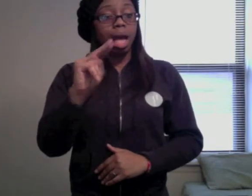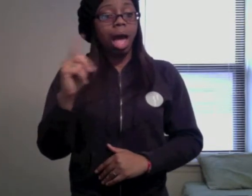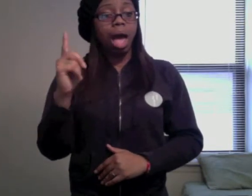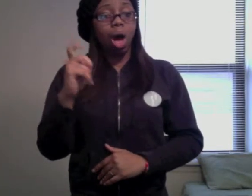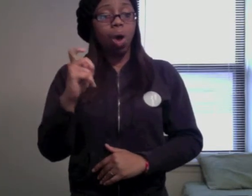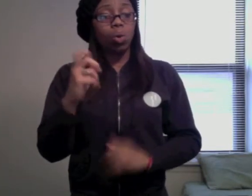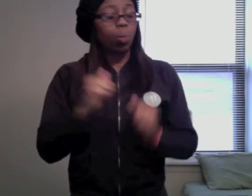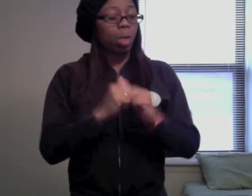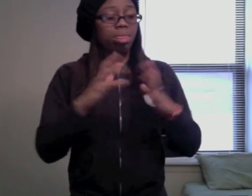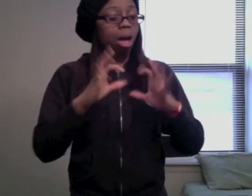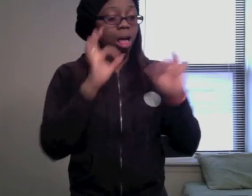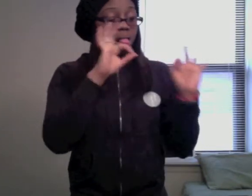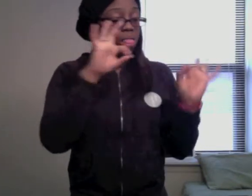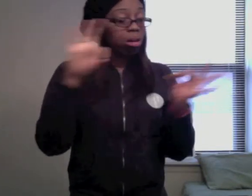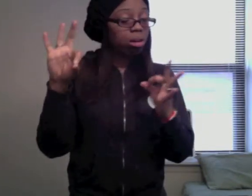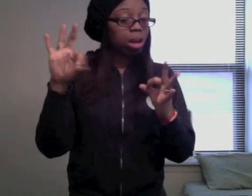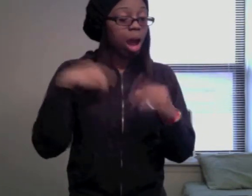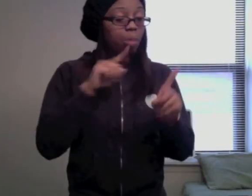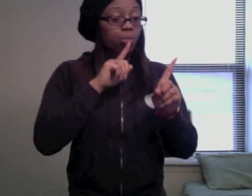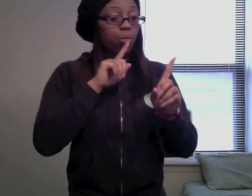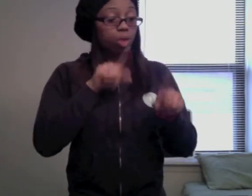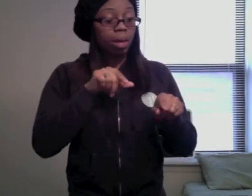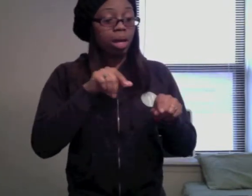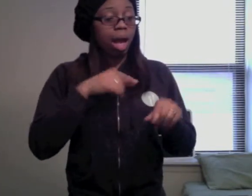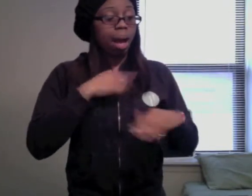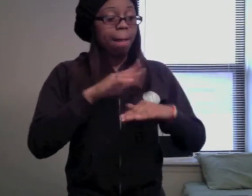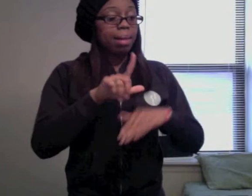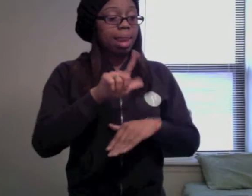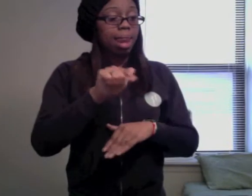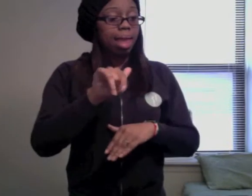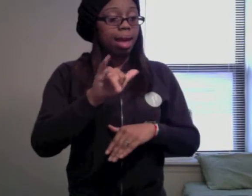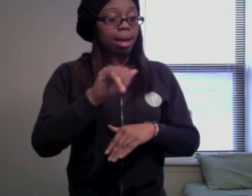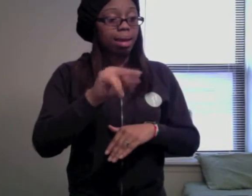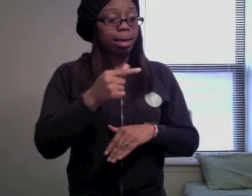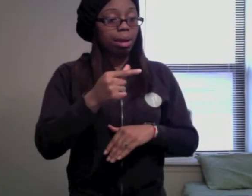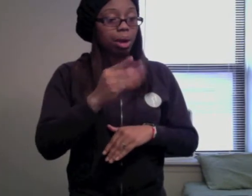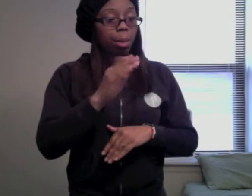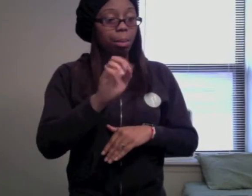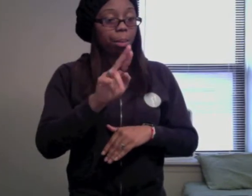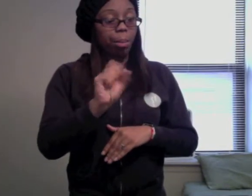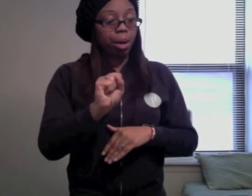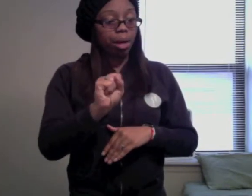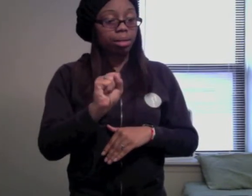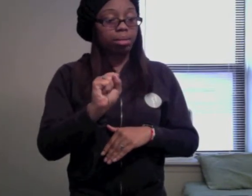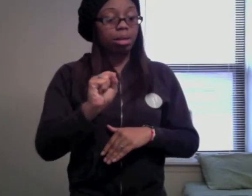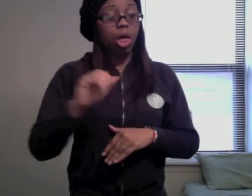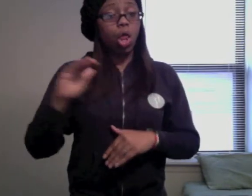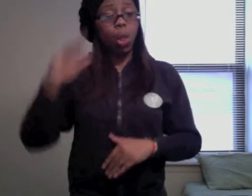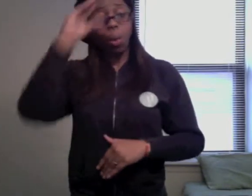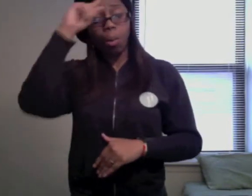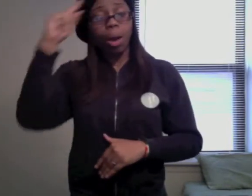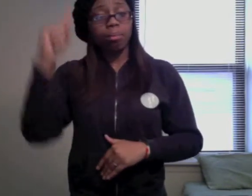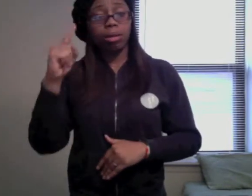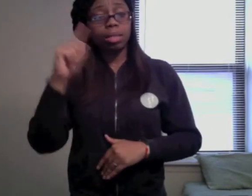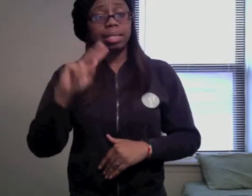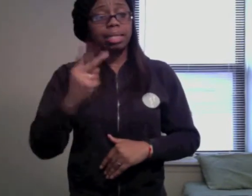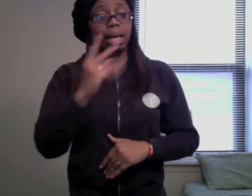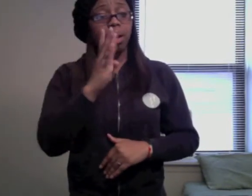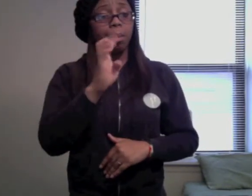he responded, "I'm laying bricks." The little boy approached the second brick mason and asked him, "What are you